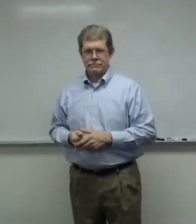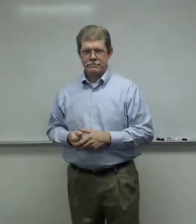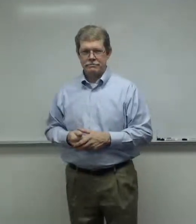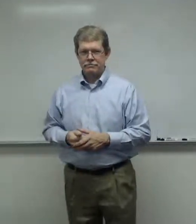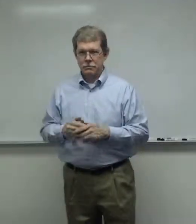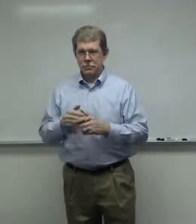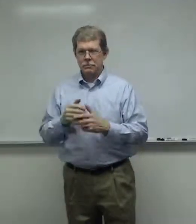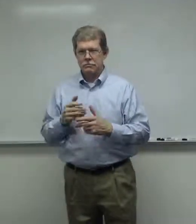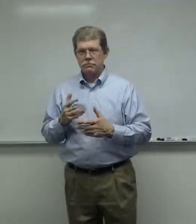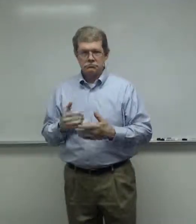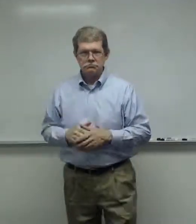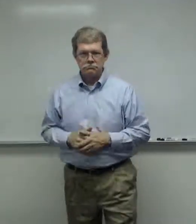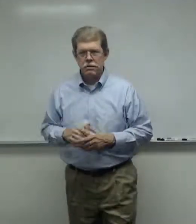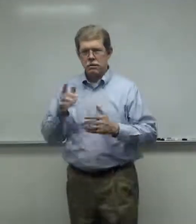and shame, or shameful.